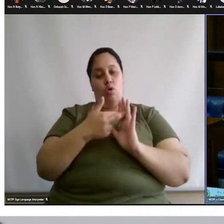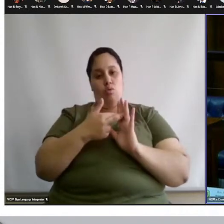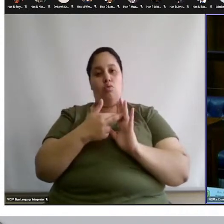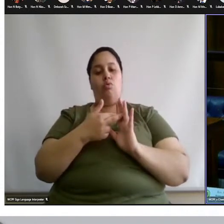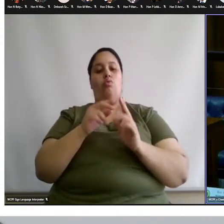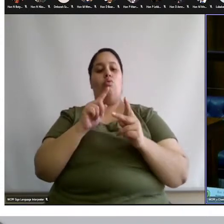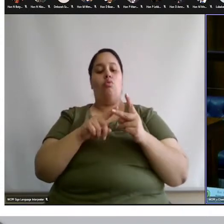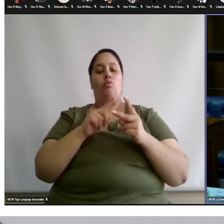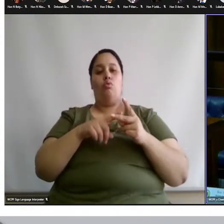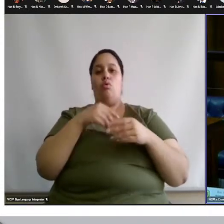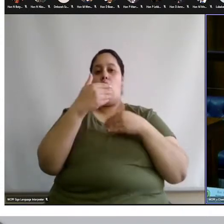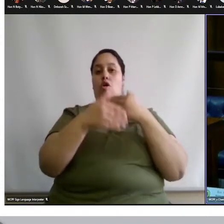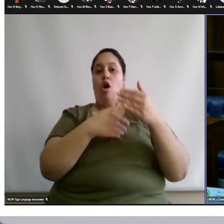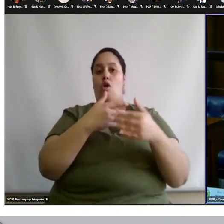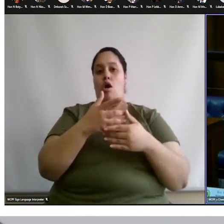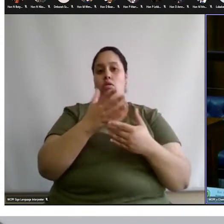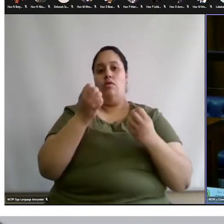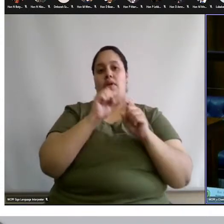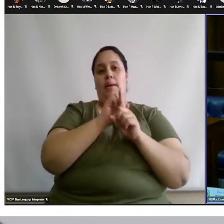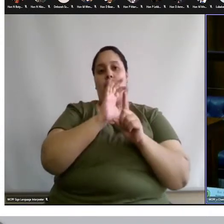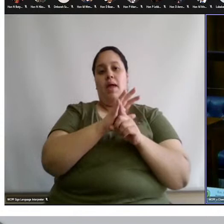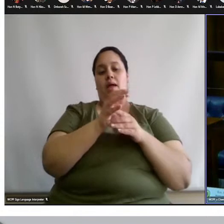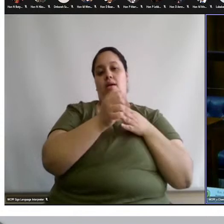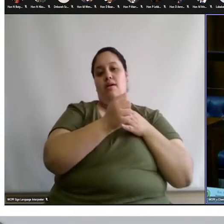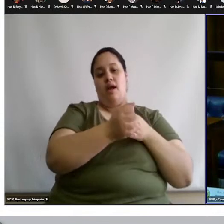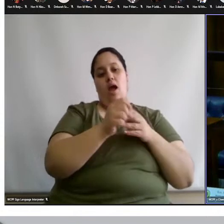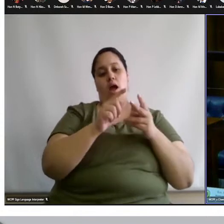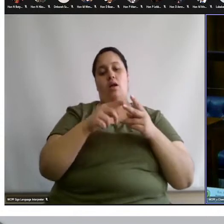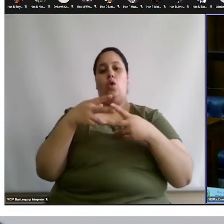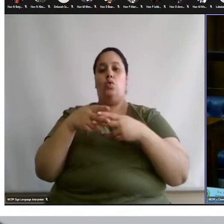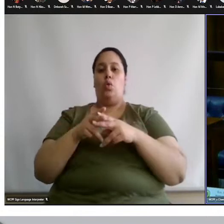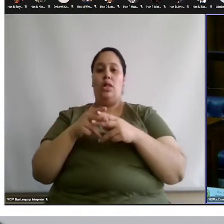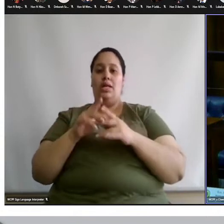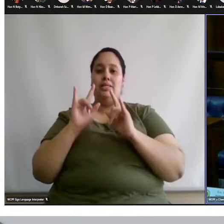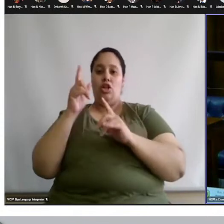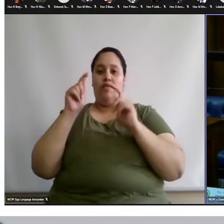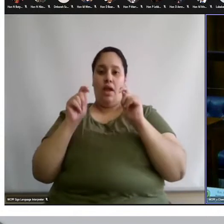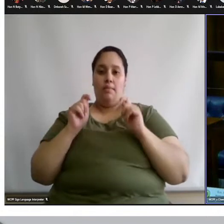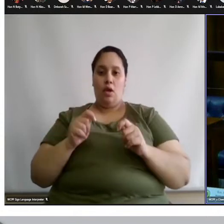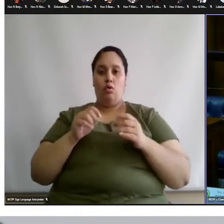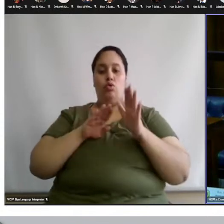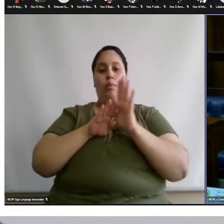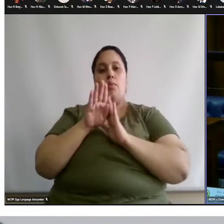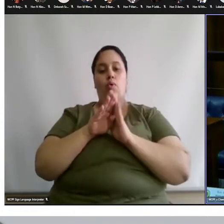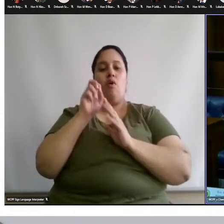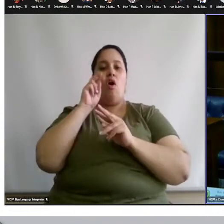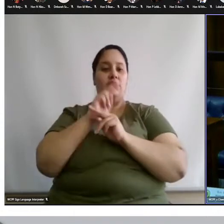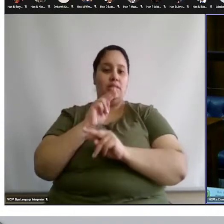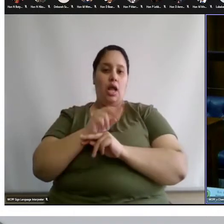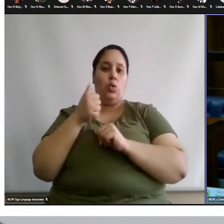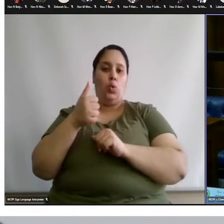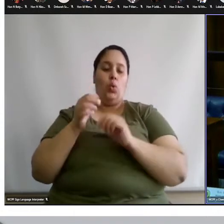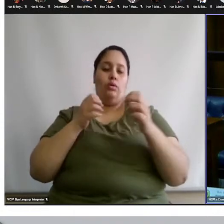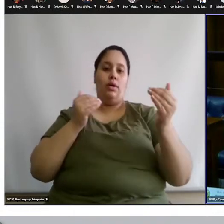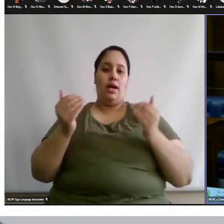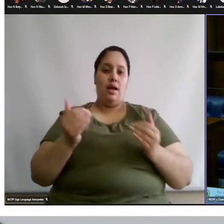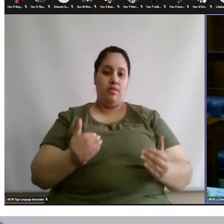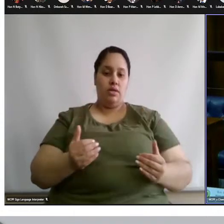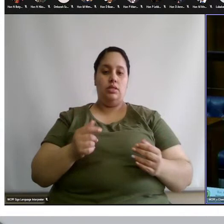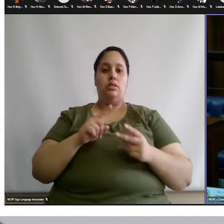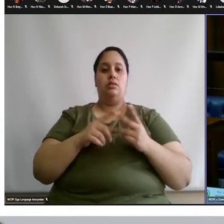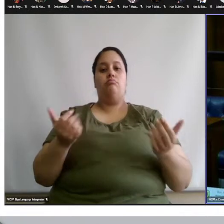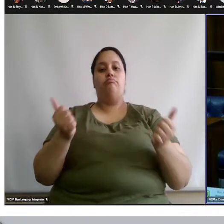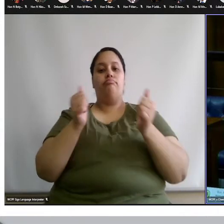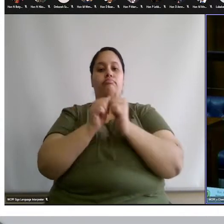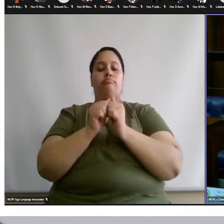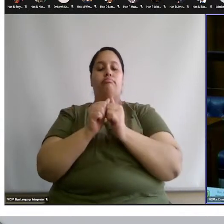and toolkit to the City of Cape Town to improve oversight and good governance, done in conjunction with SALGA, the Department of Cooperative